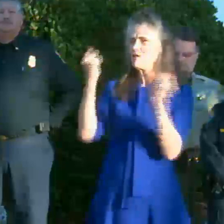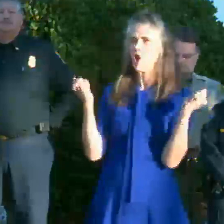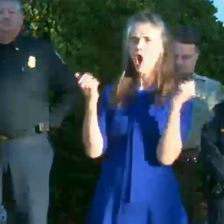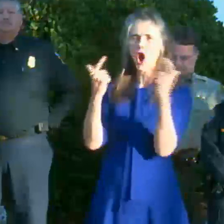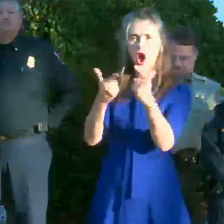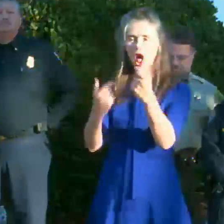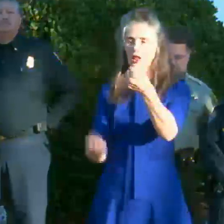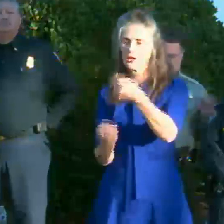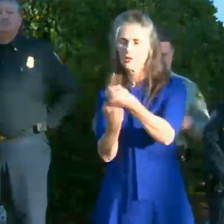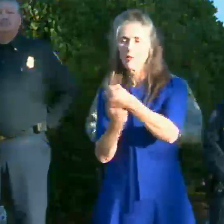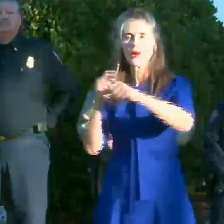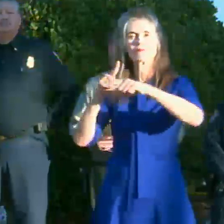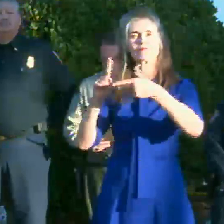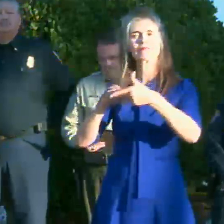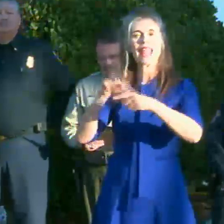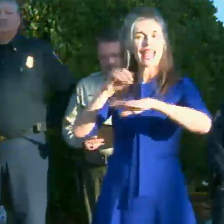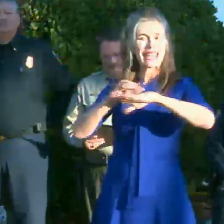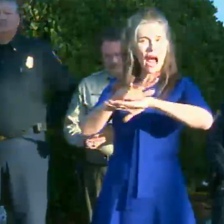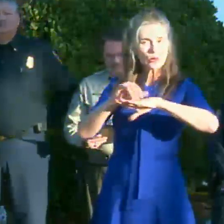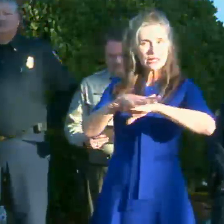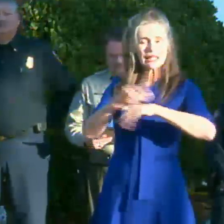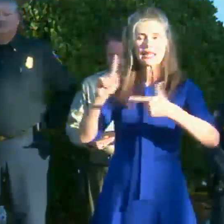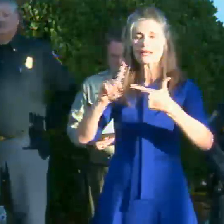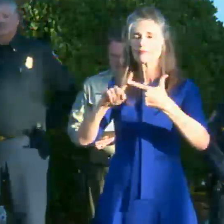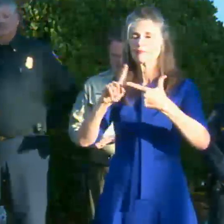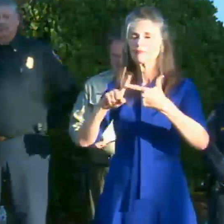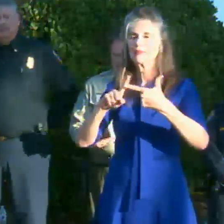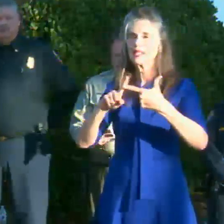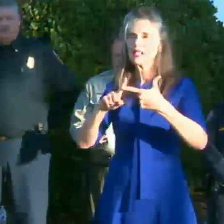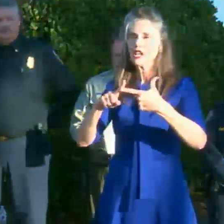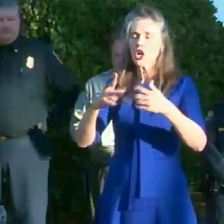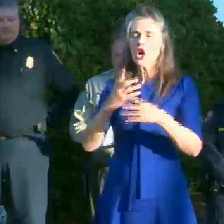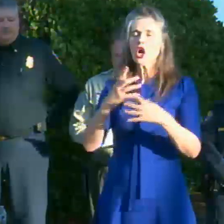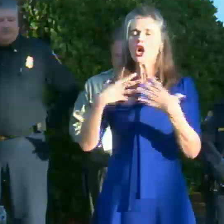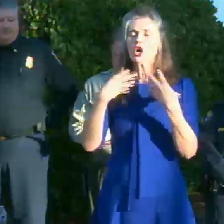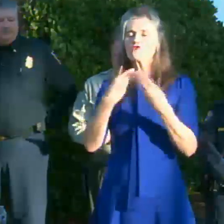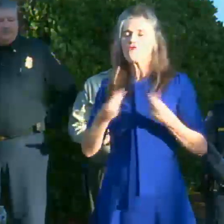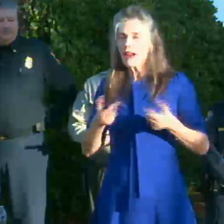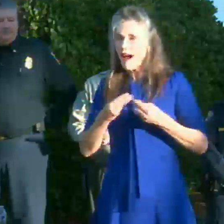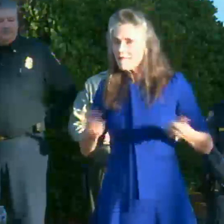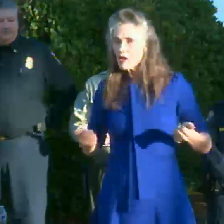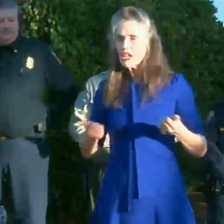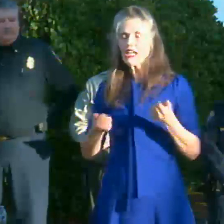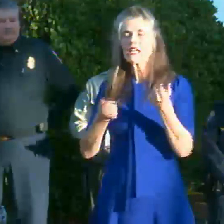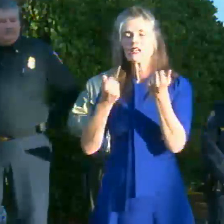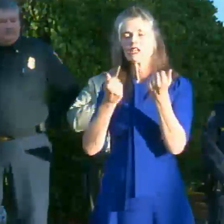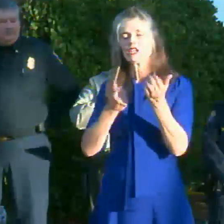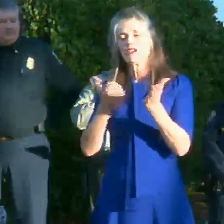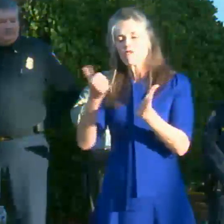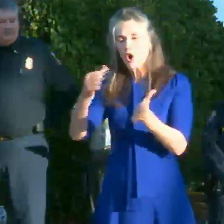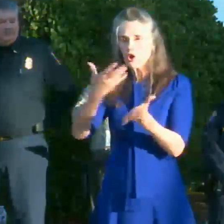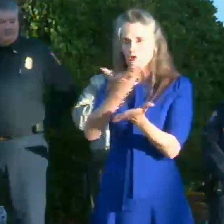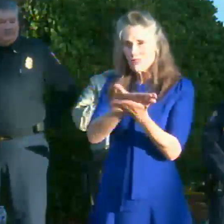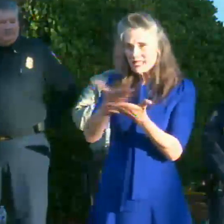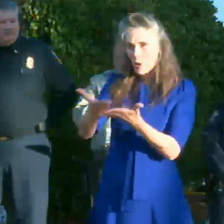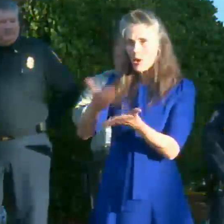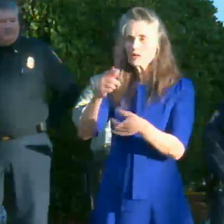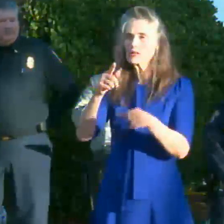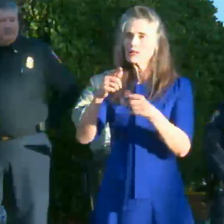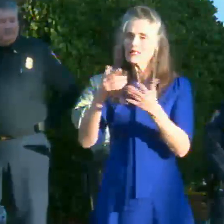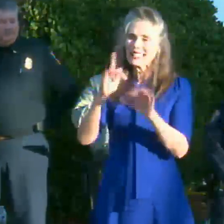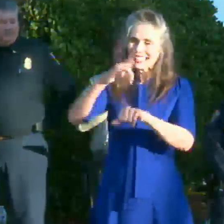counseling support and recovery resource assistance for both the Thomas Fire and the storm